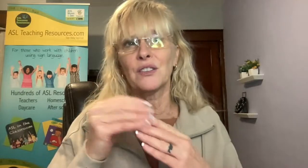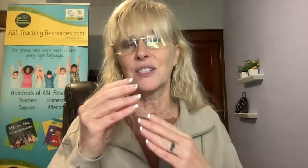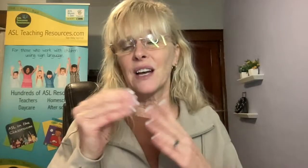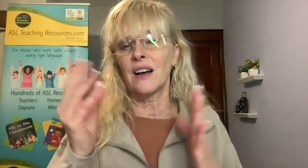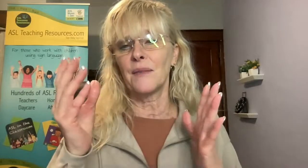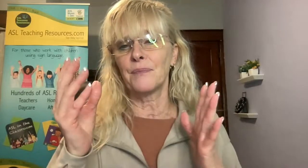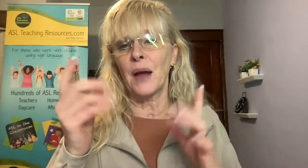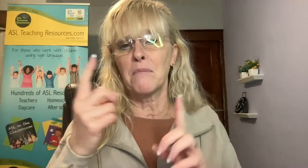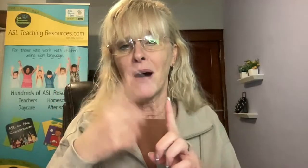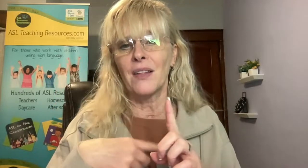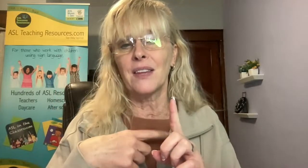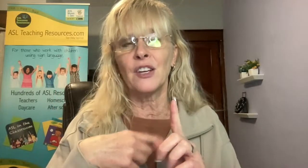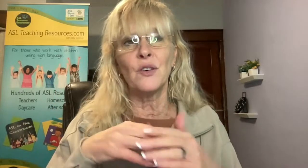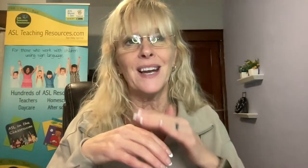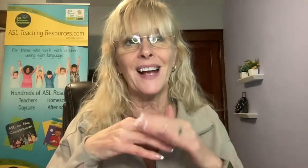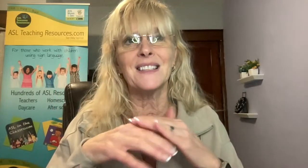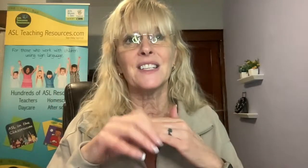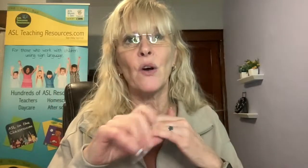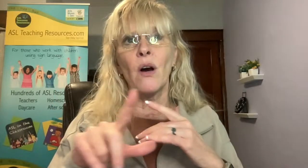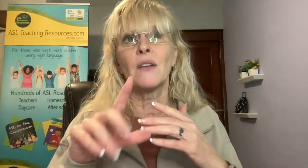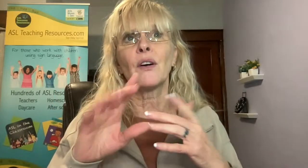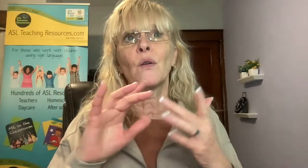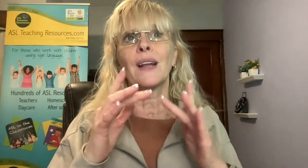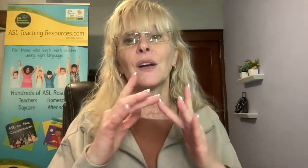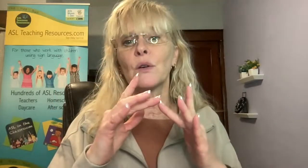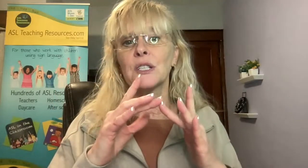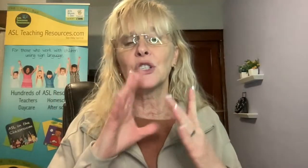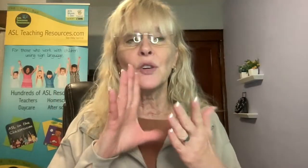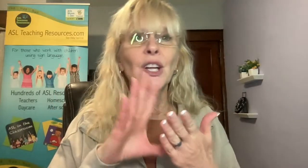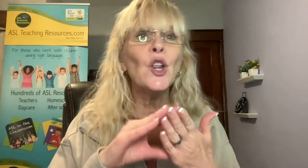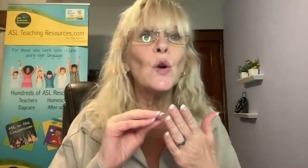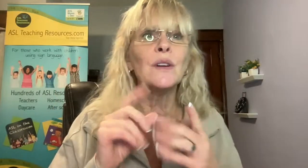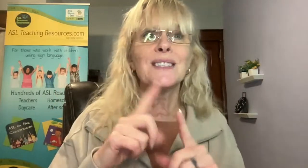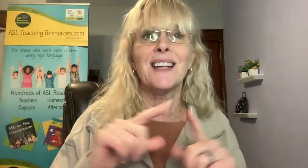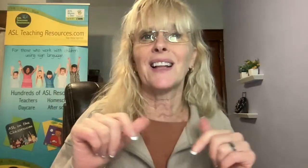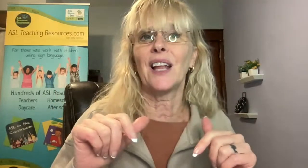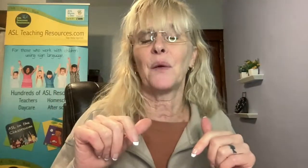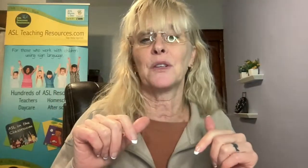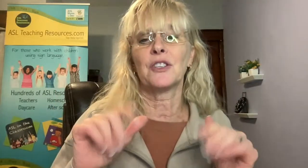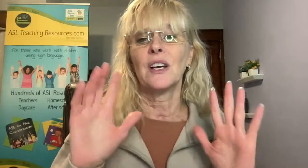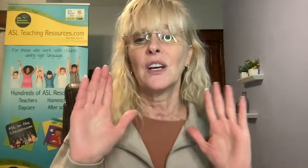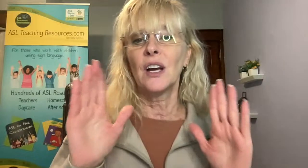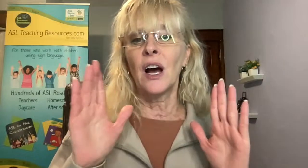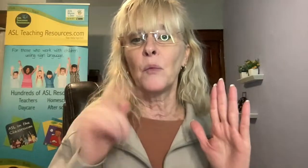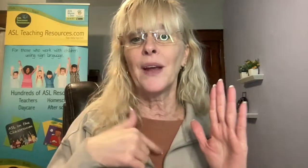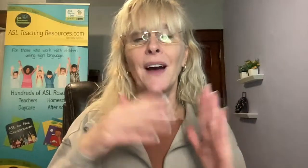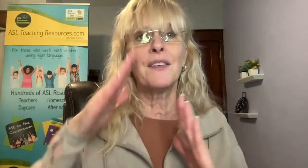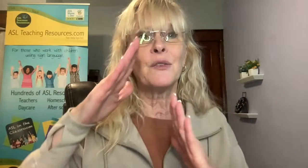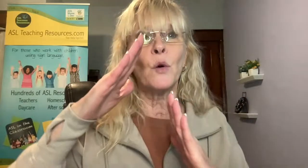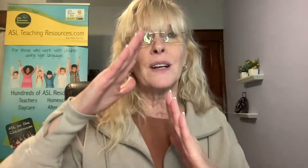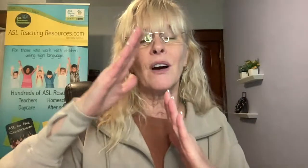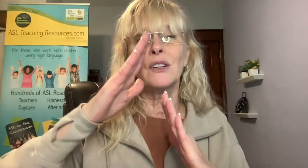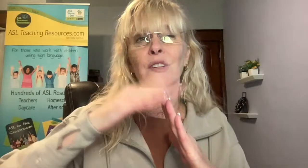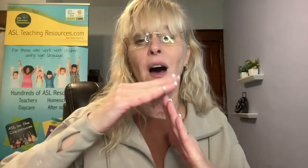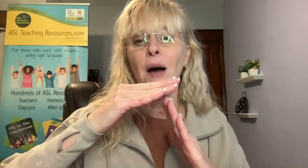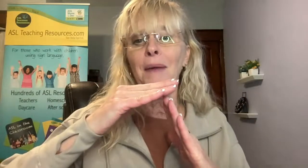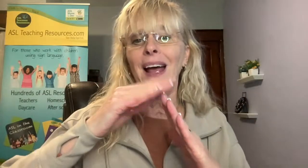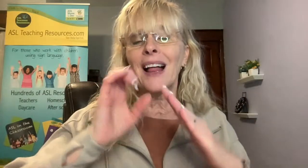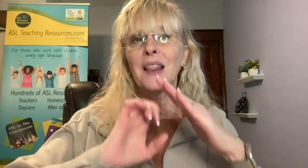$30 a month, and you can access all of our online courses. You can learn sign language. We have one called Top